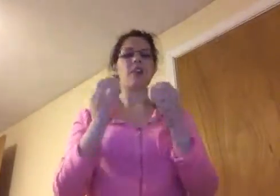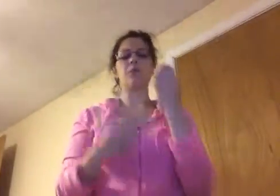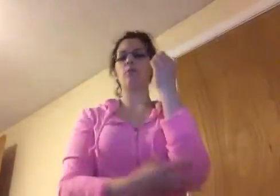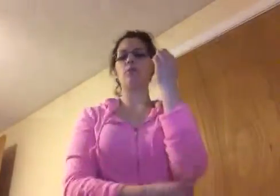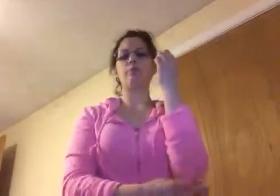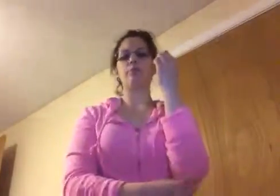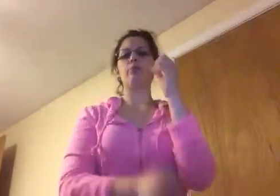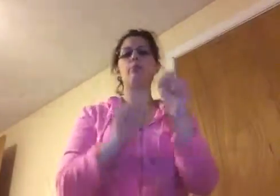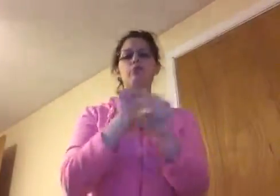these